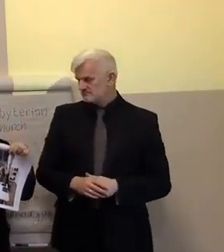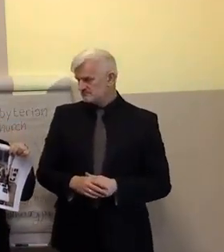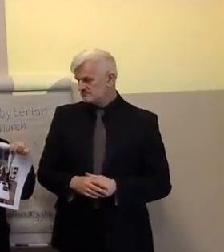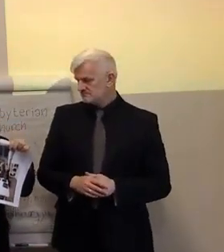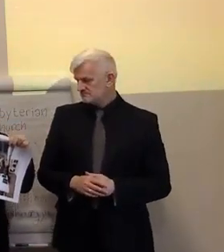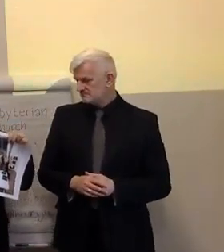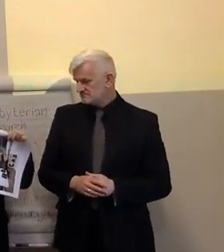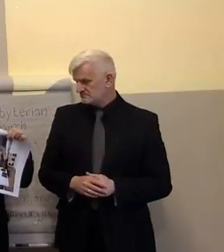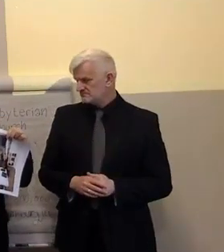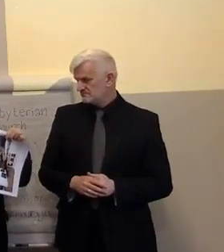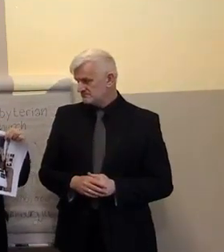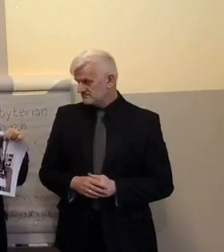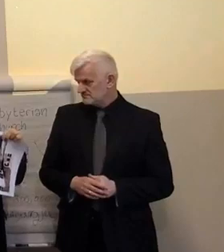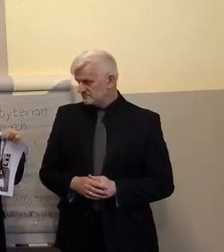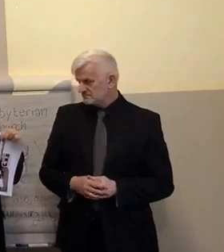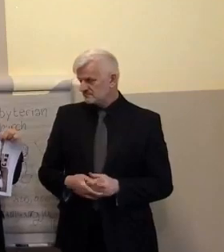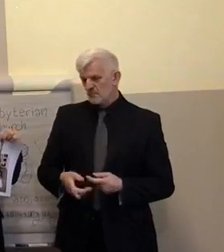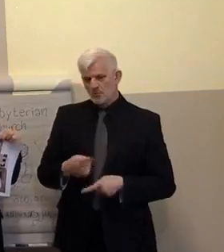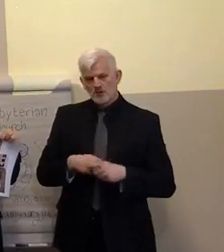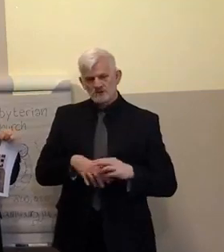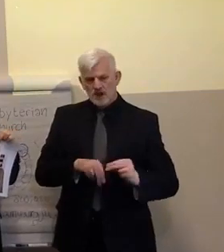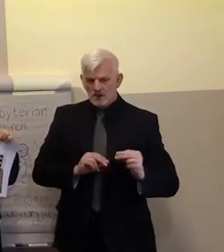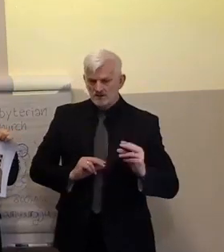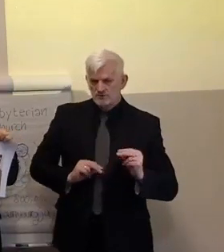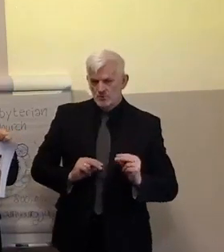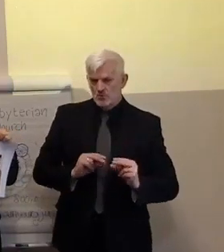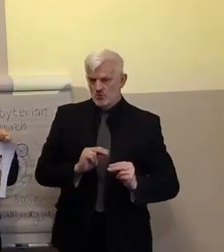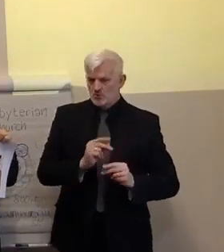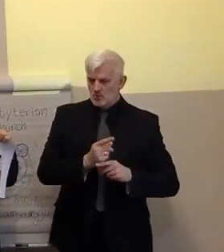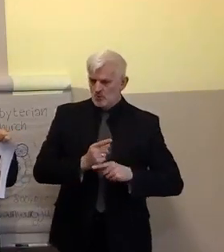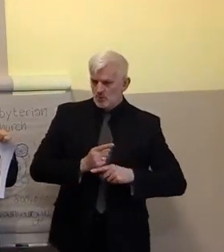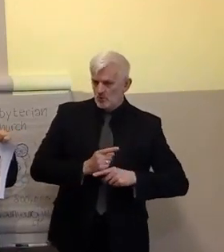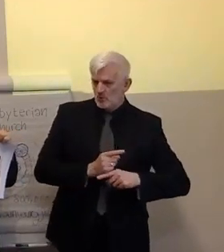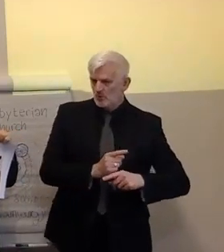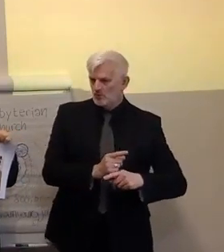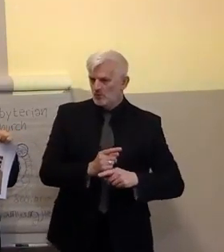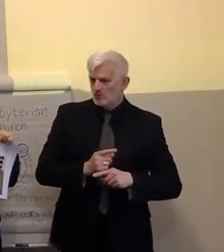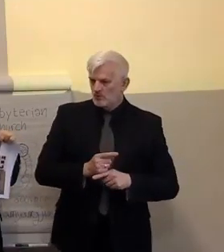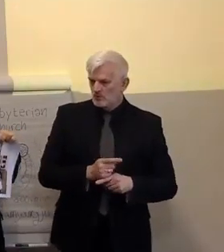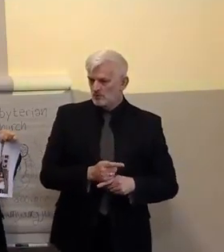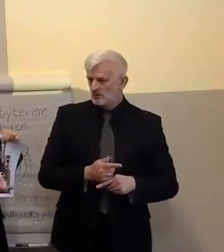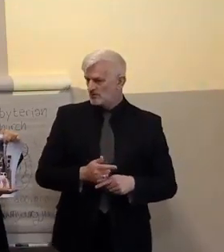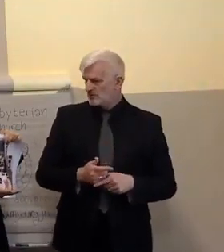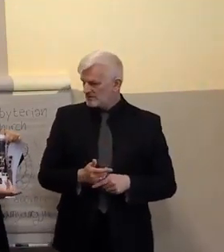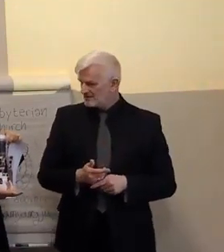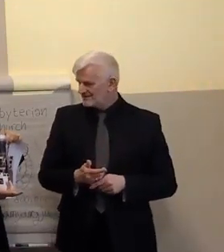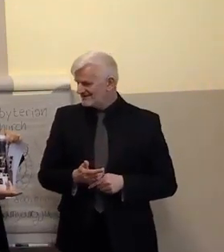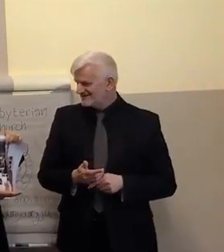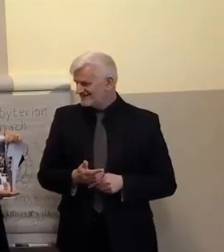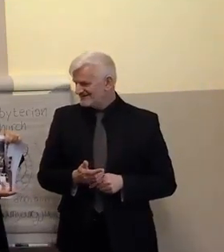As we begin the conversation, he respond me with swearing.